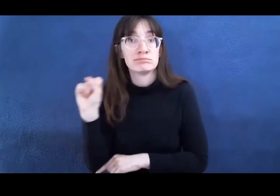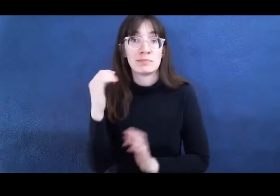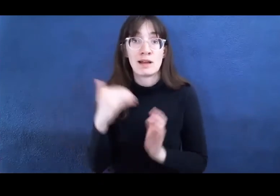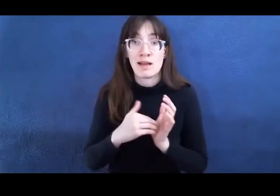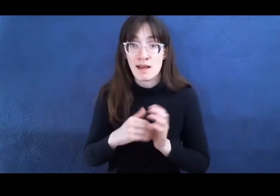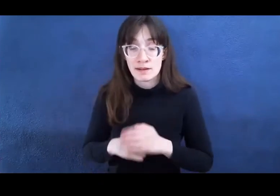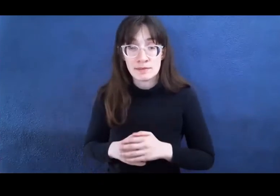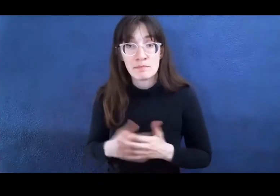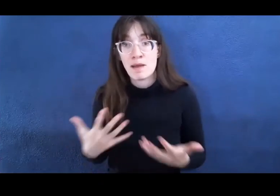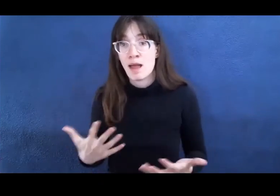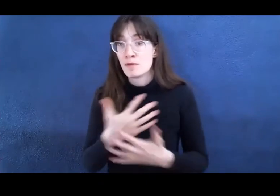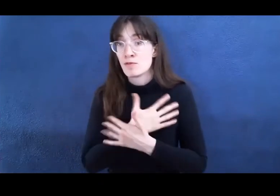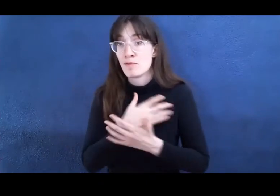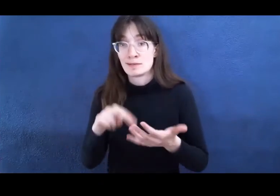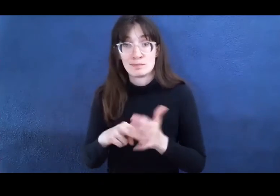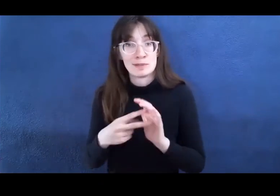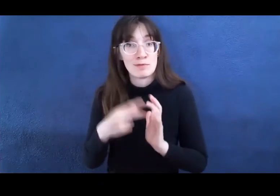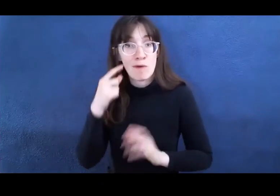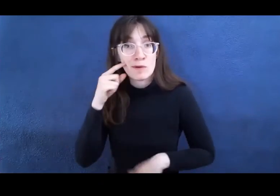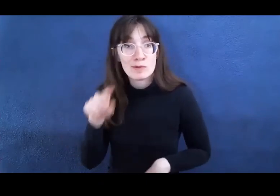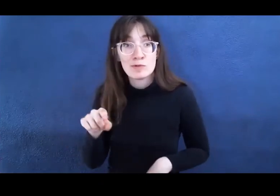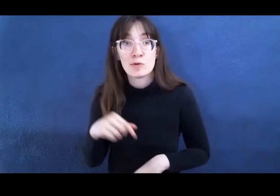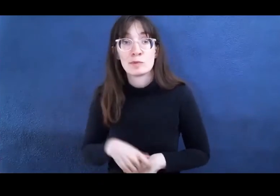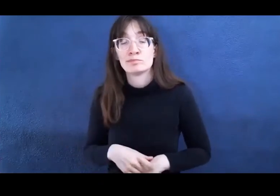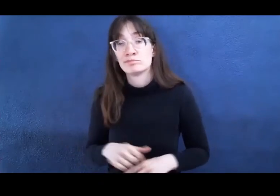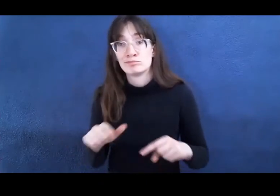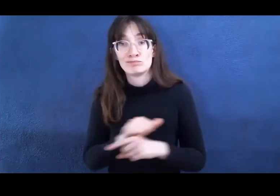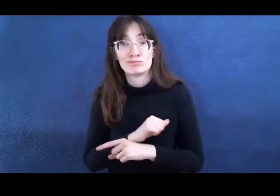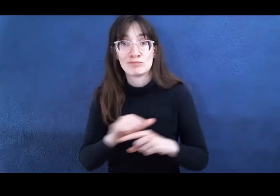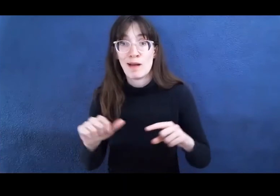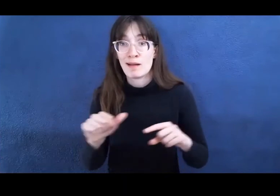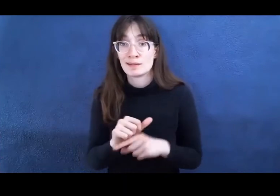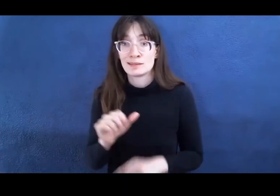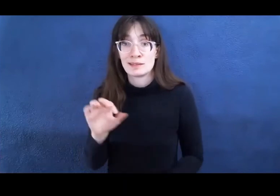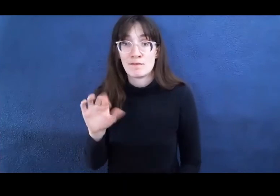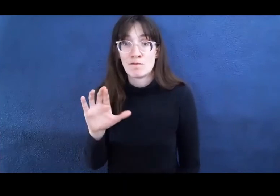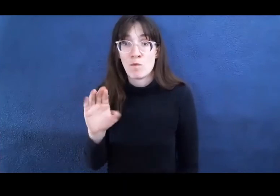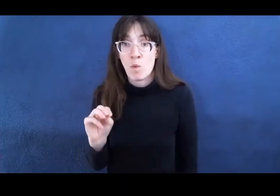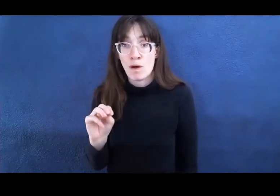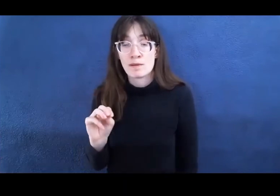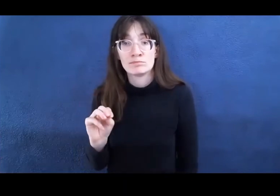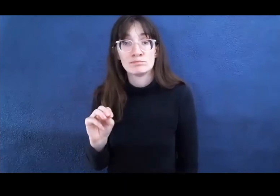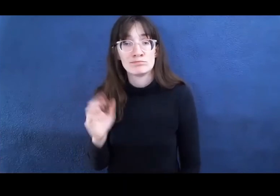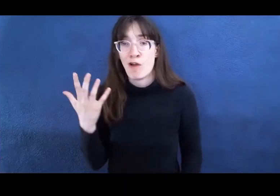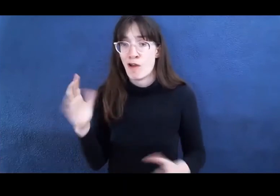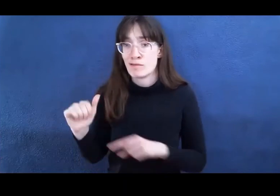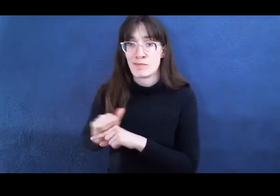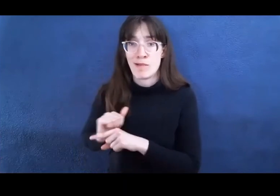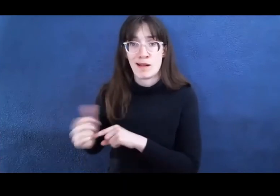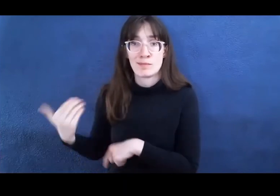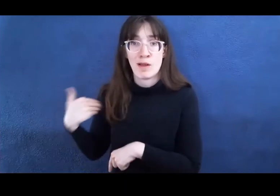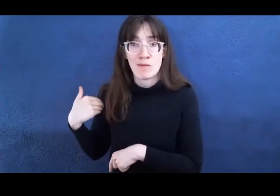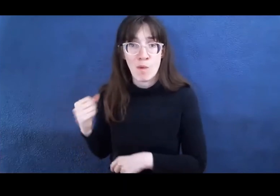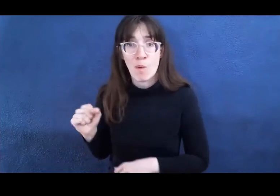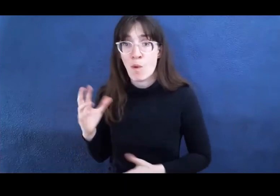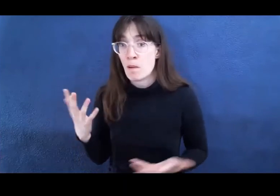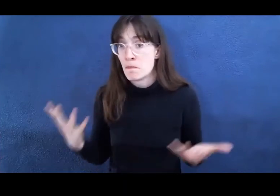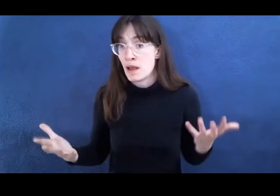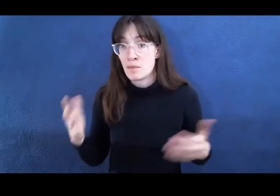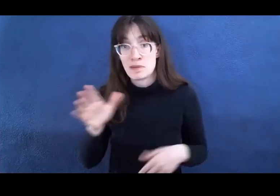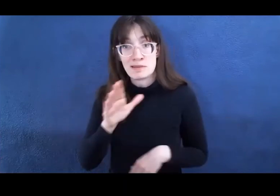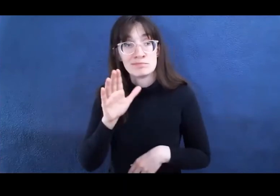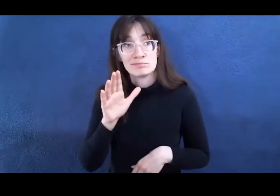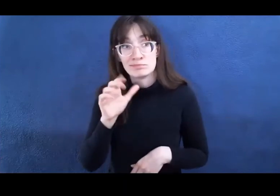in rest, you want to practice a form that you have already practiced, or maybe you haven't practiced yet